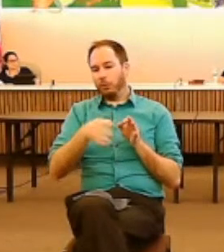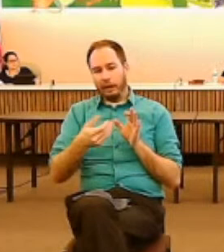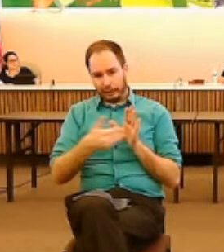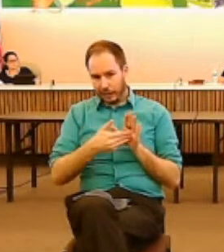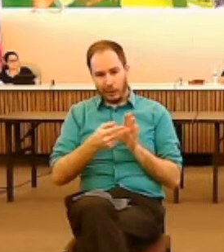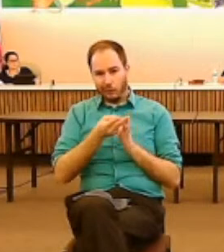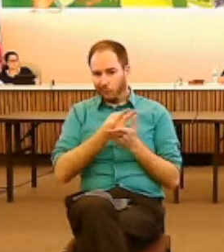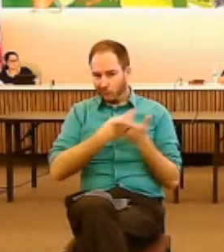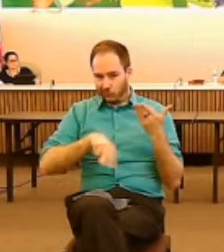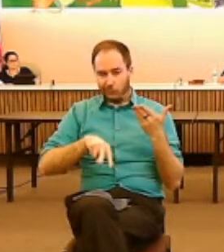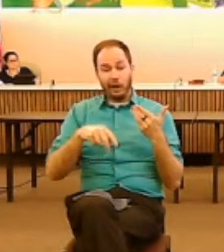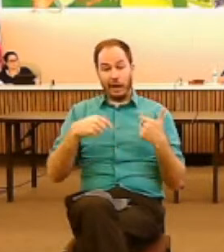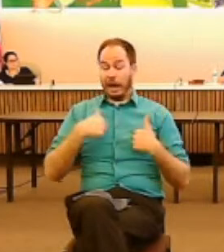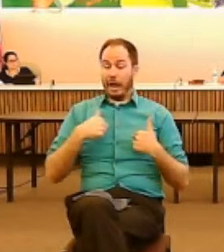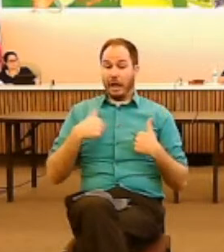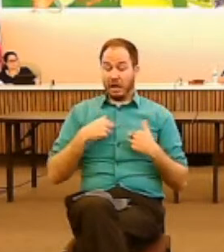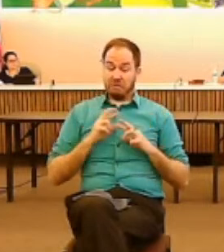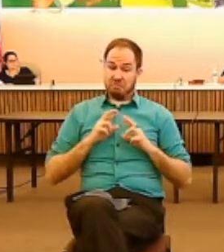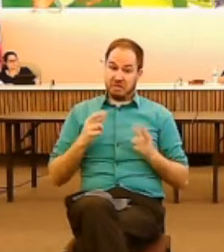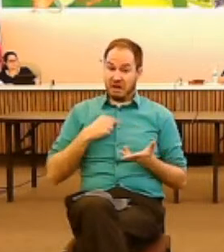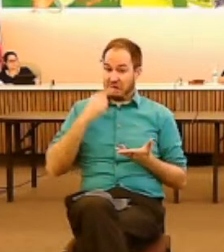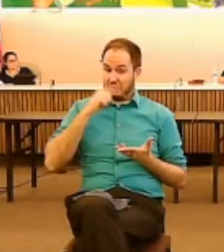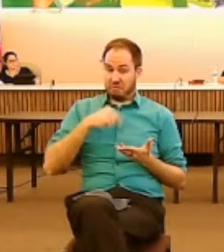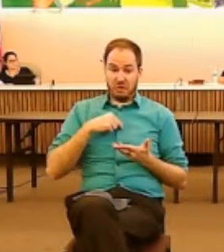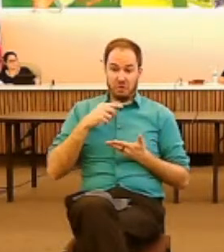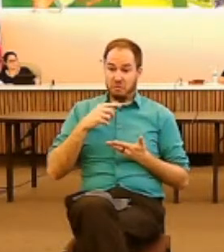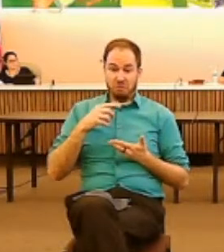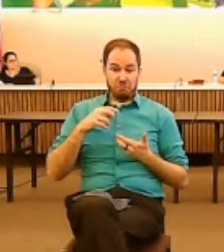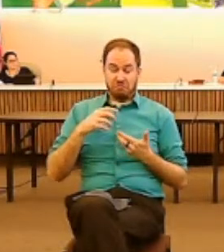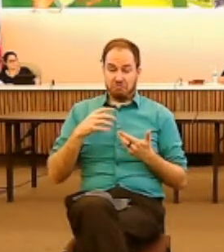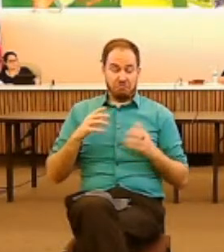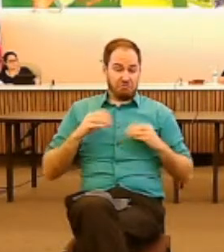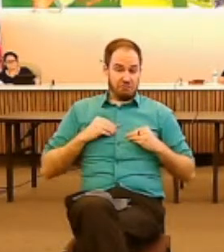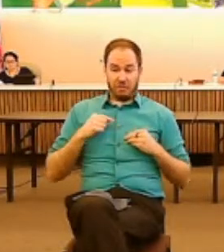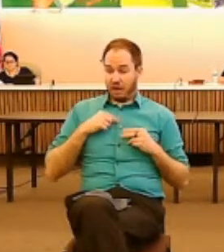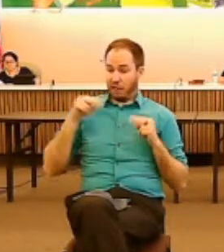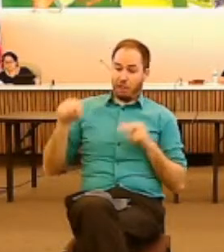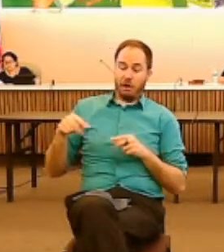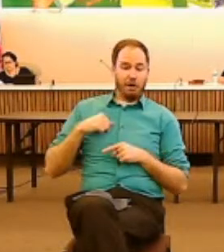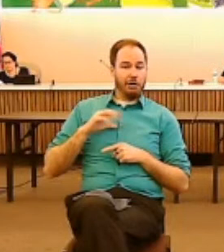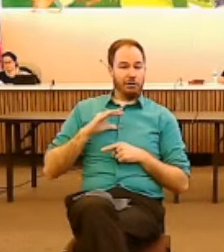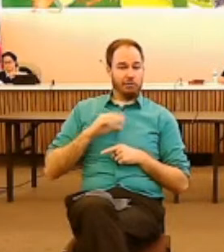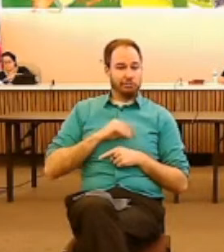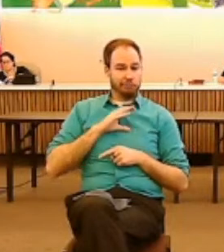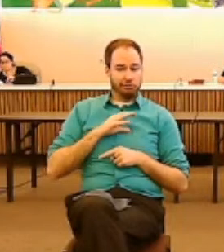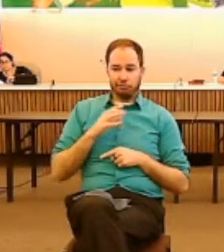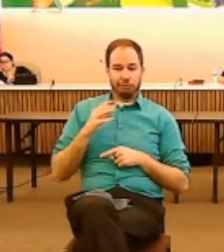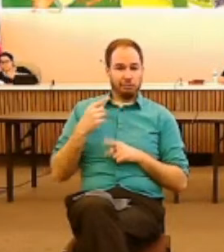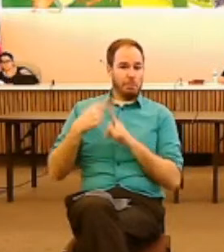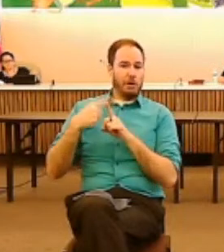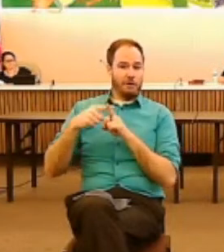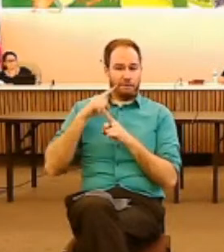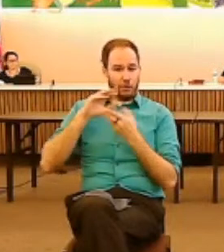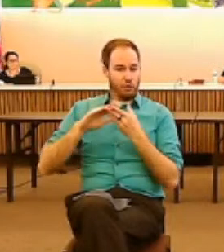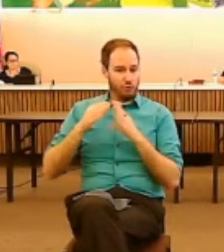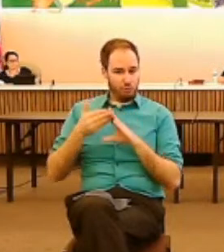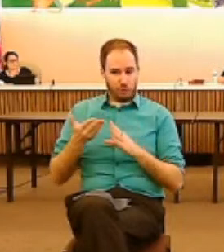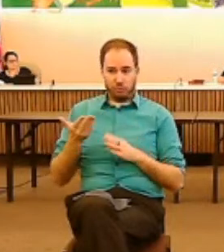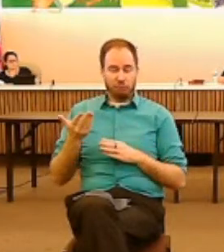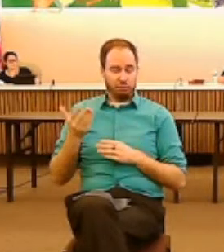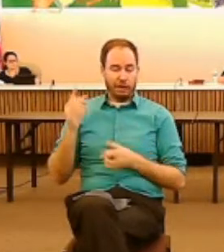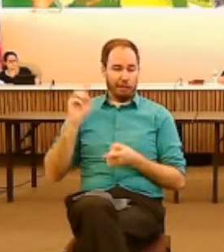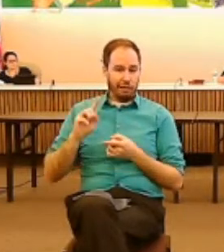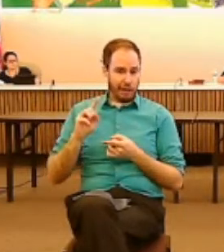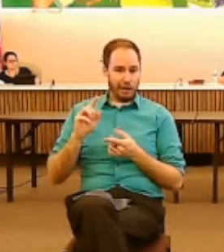weeks, I don't have a problem with, like I said, when I look at this, I don't see it as being any more impactful than a restaurant.